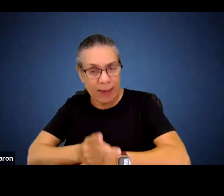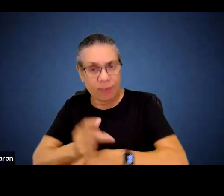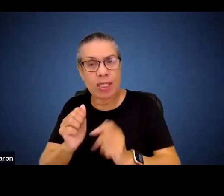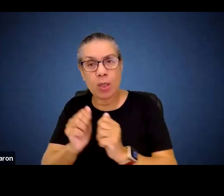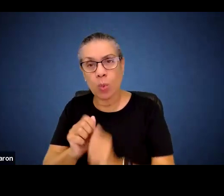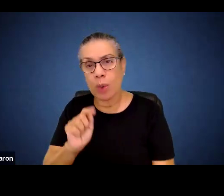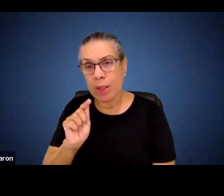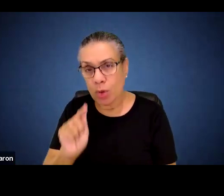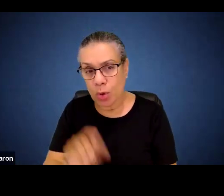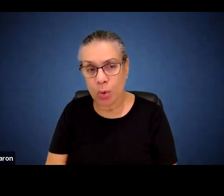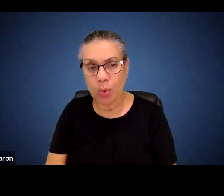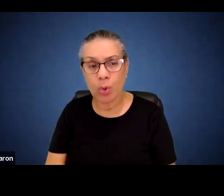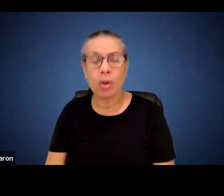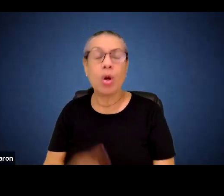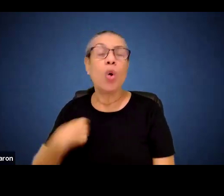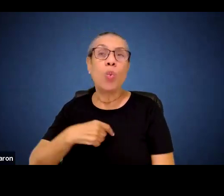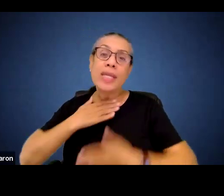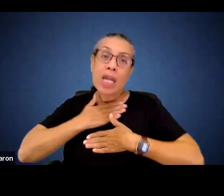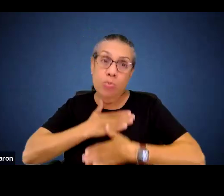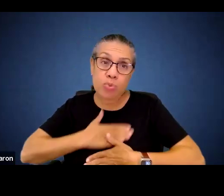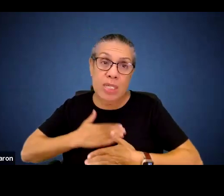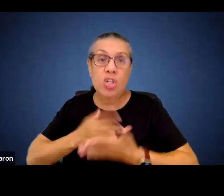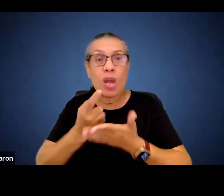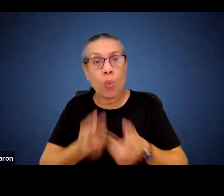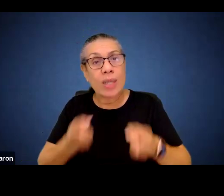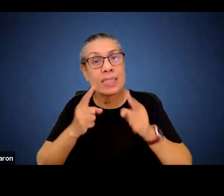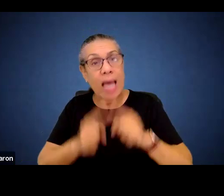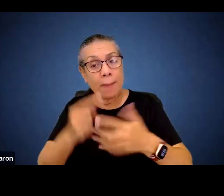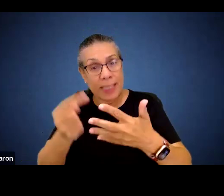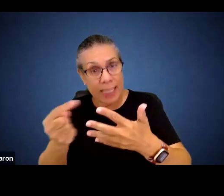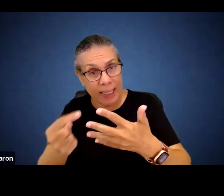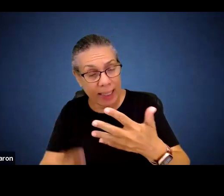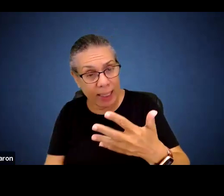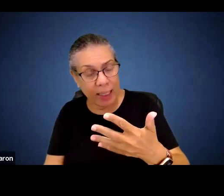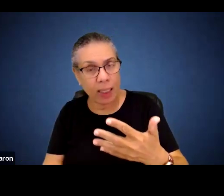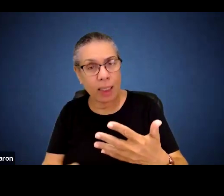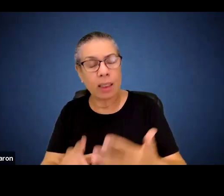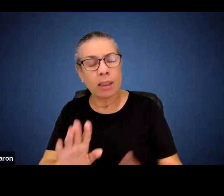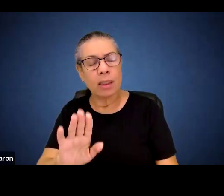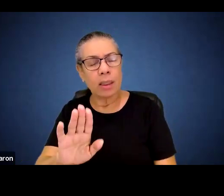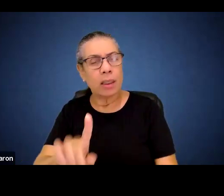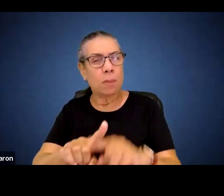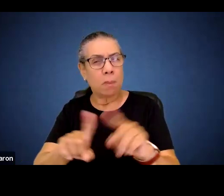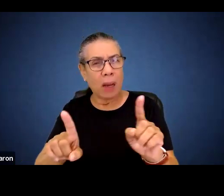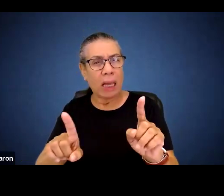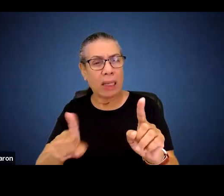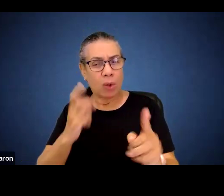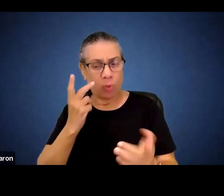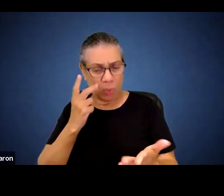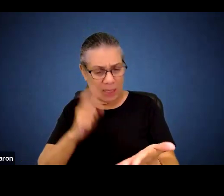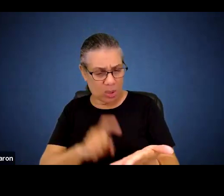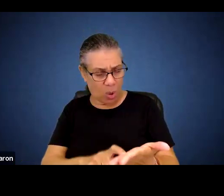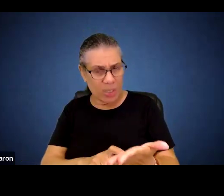you, truly appreciate all the things that are happening, but to see this